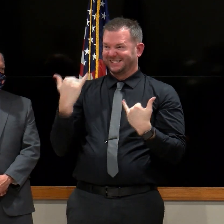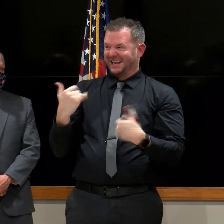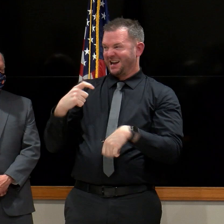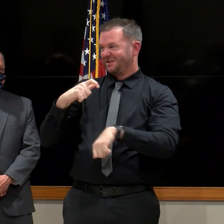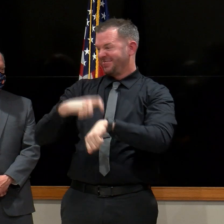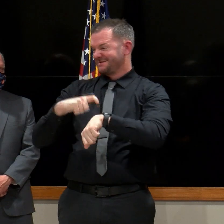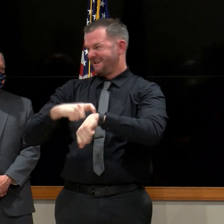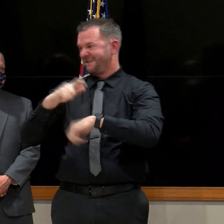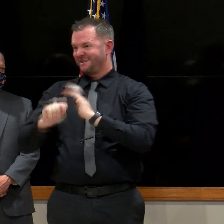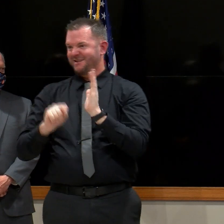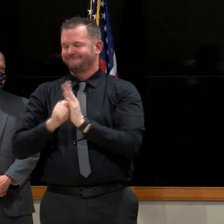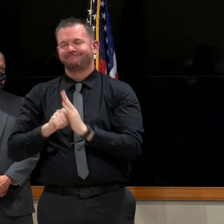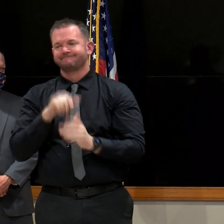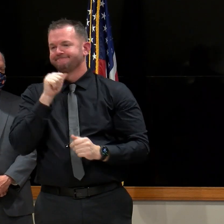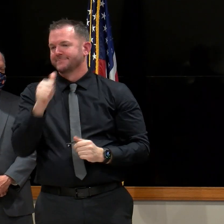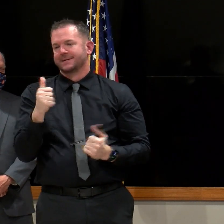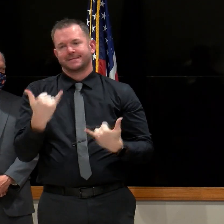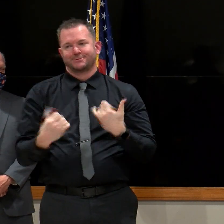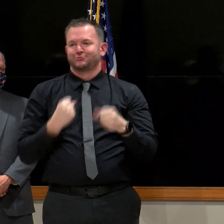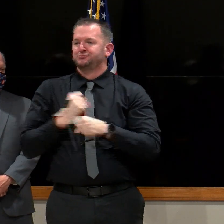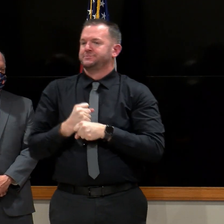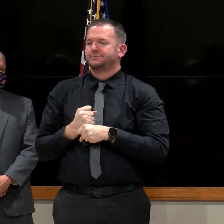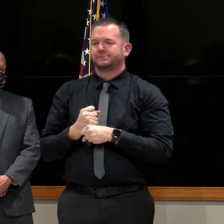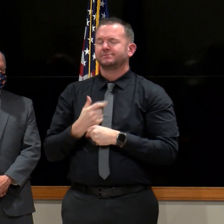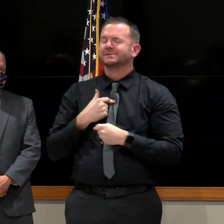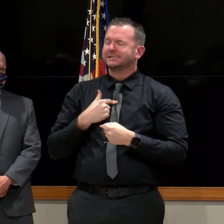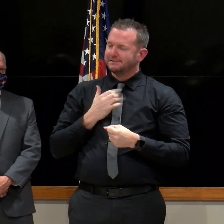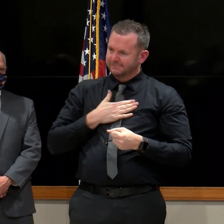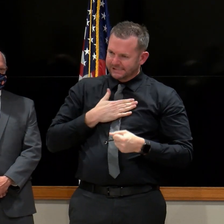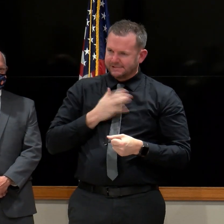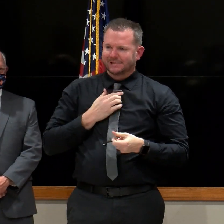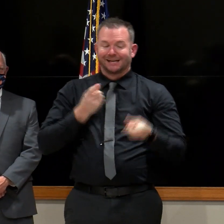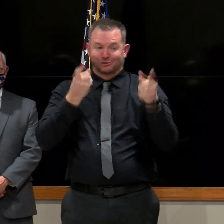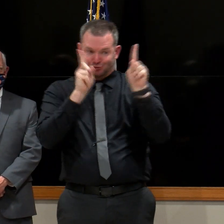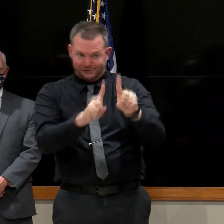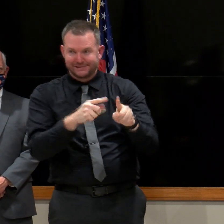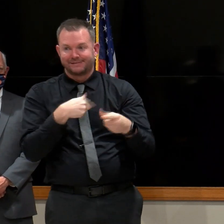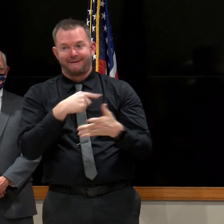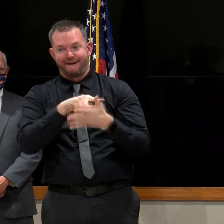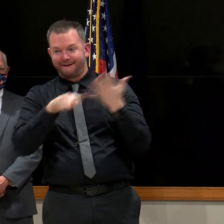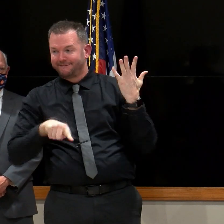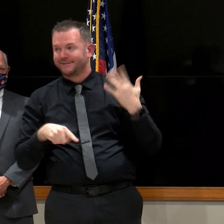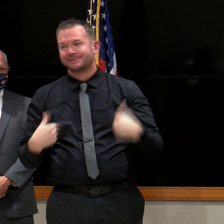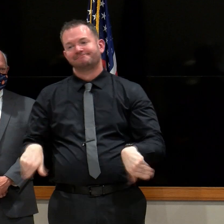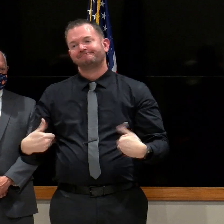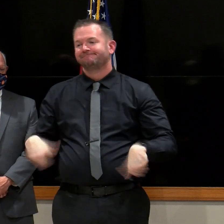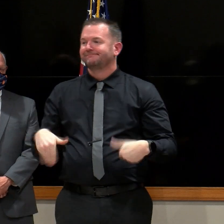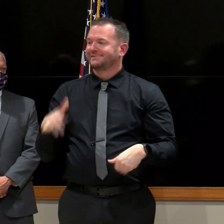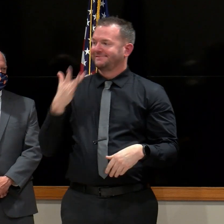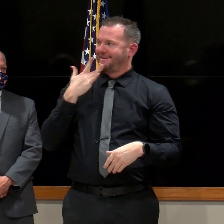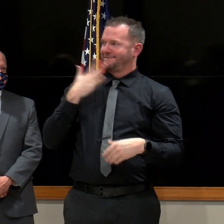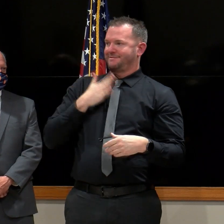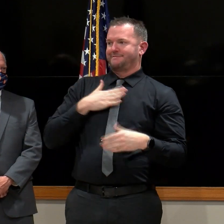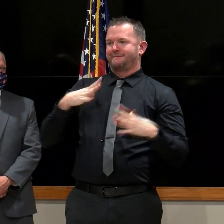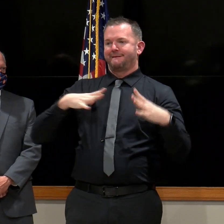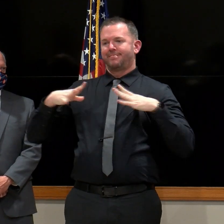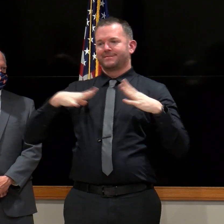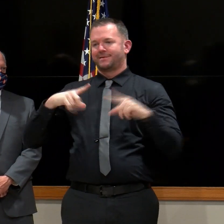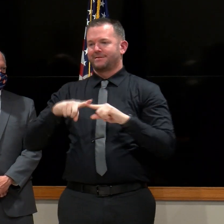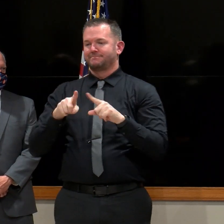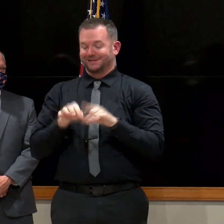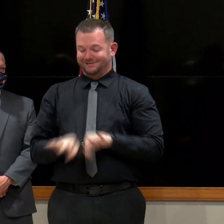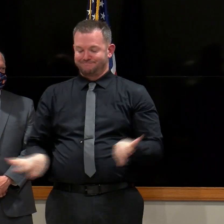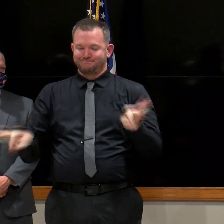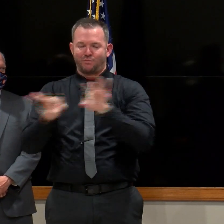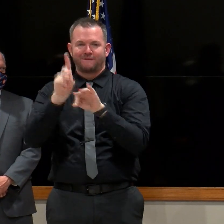I hope that you would agree with me, just as others have said today. It's just extremely important to our health as well